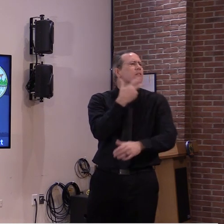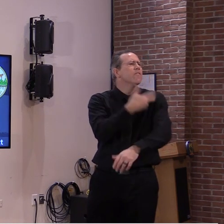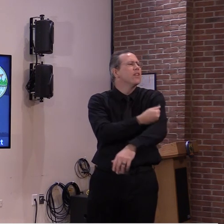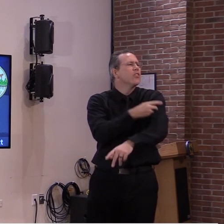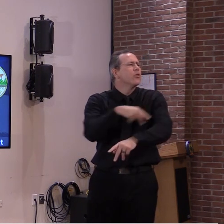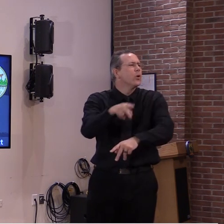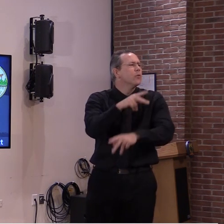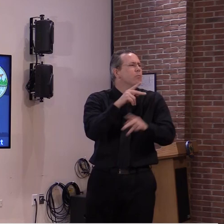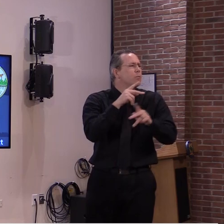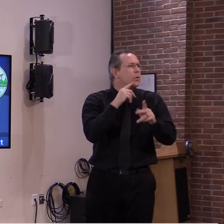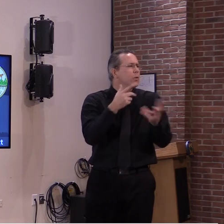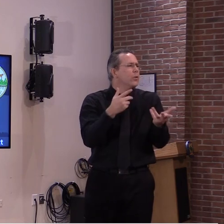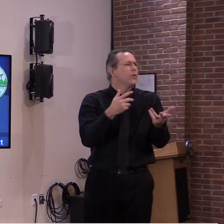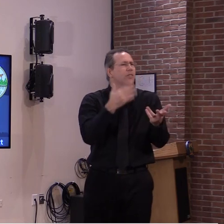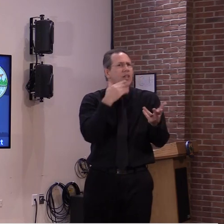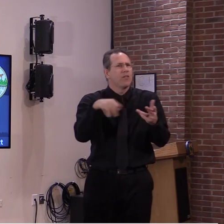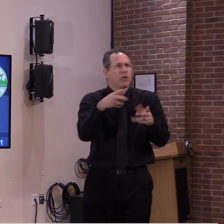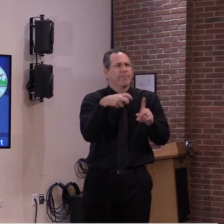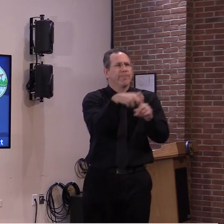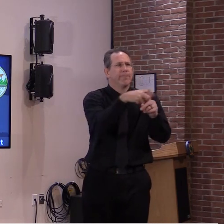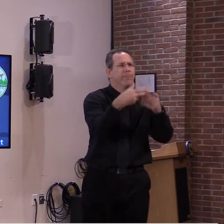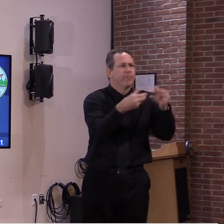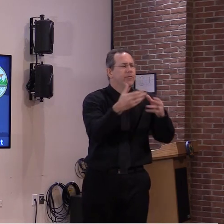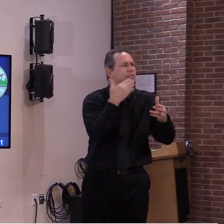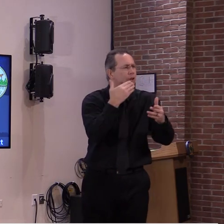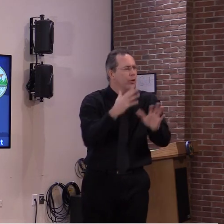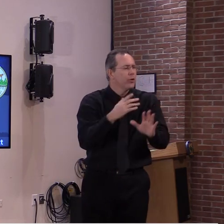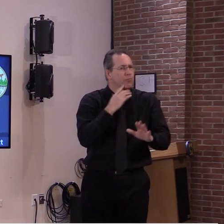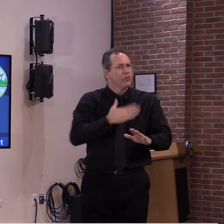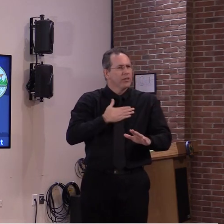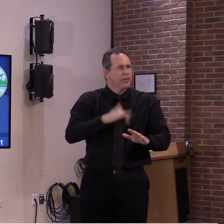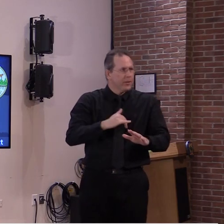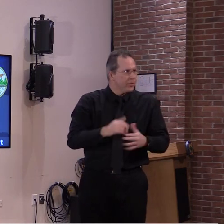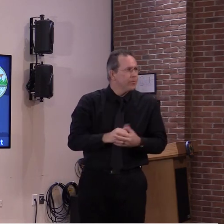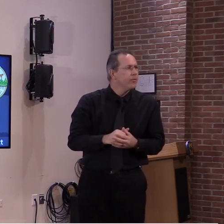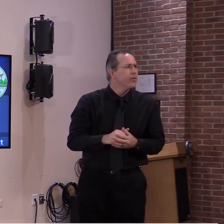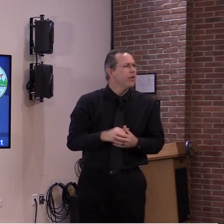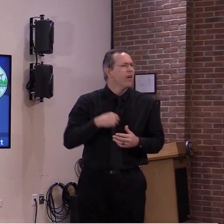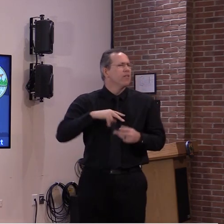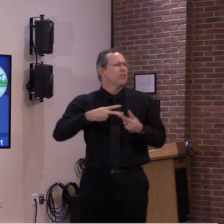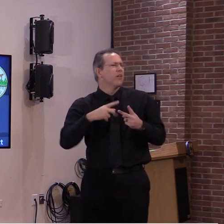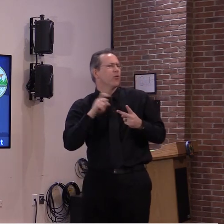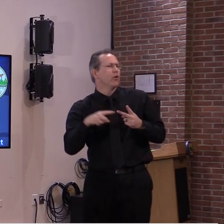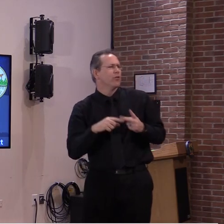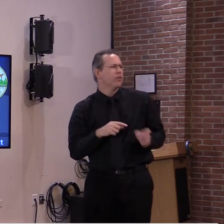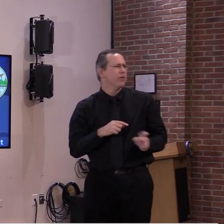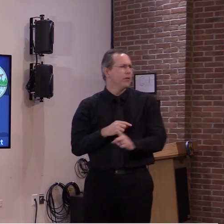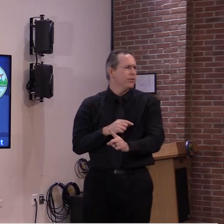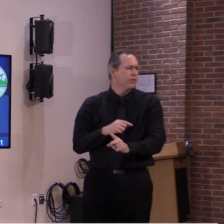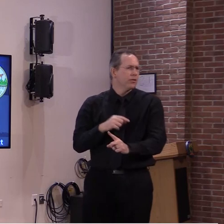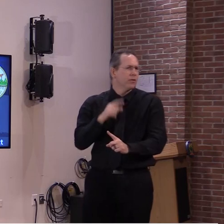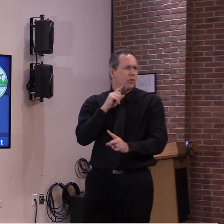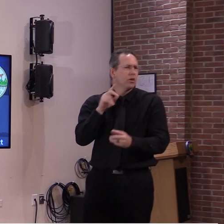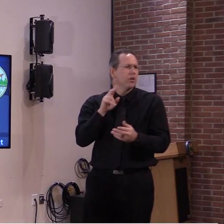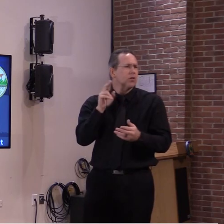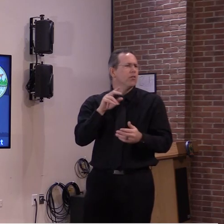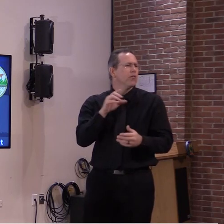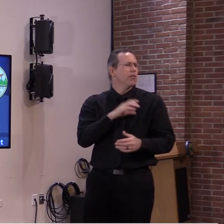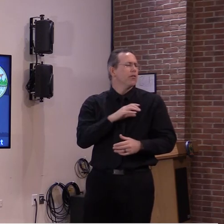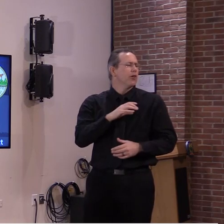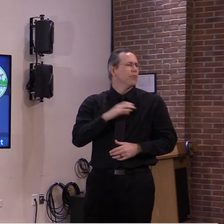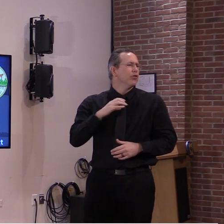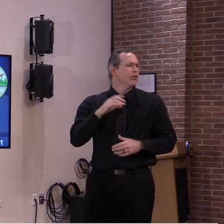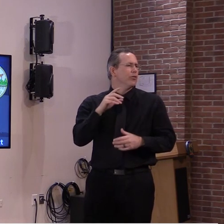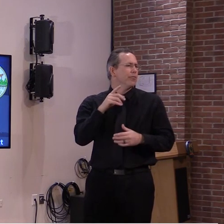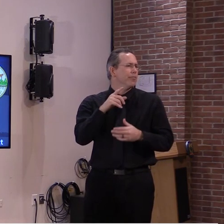great. My next question is for Commissioner Pichak. Commissioner, the town-by-town COVID map, the actual map